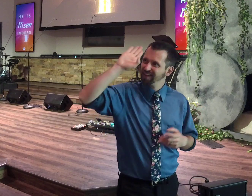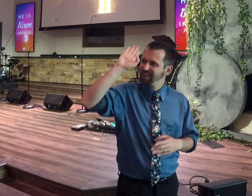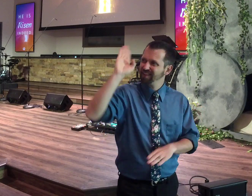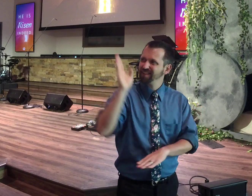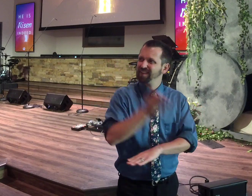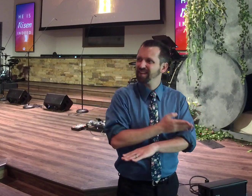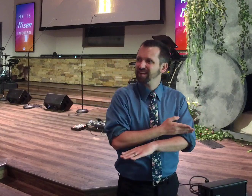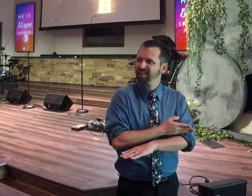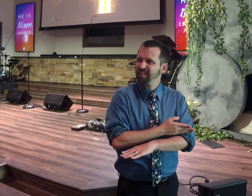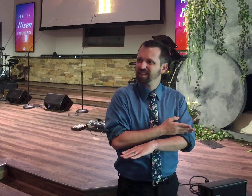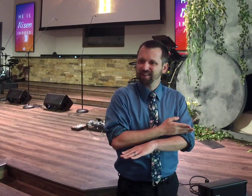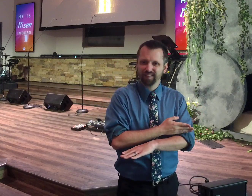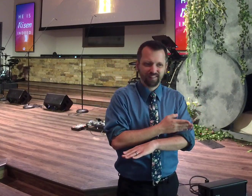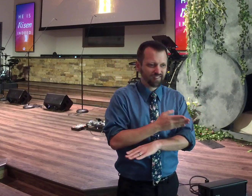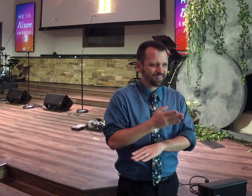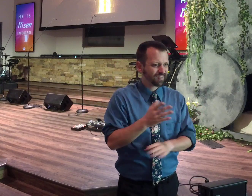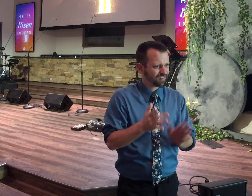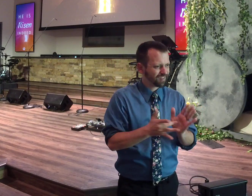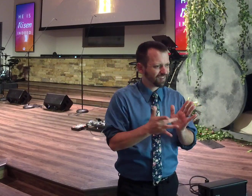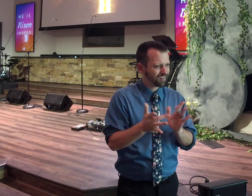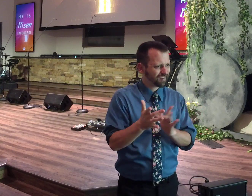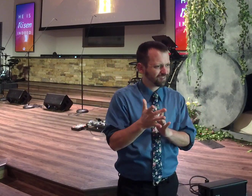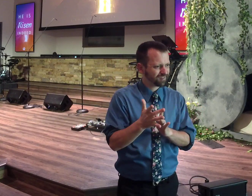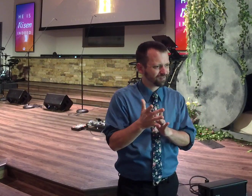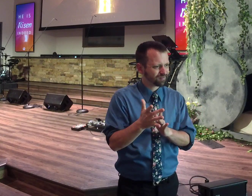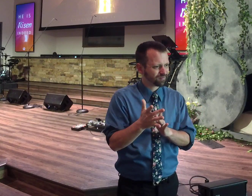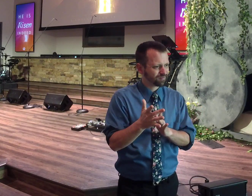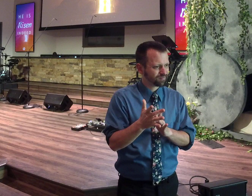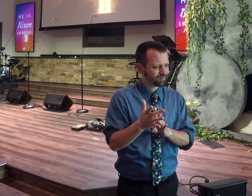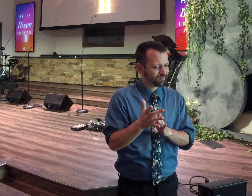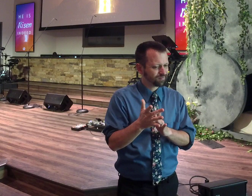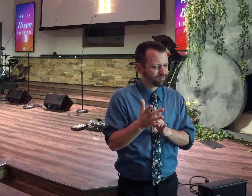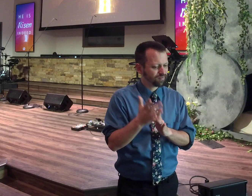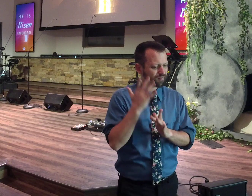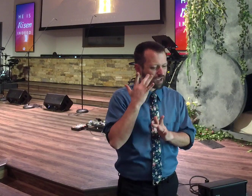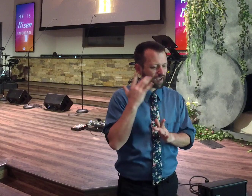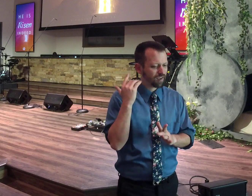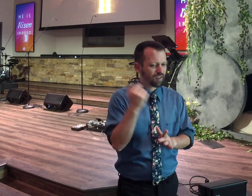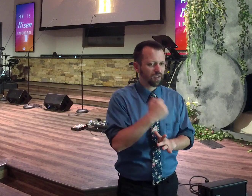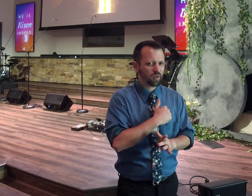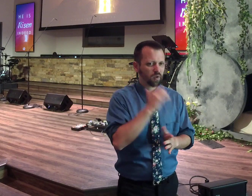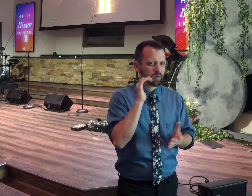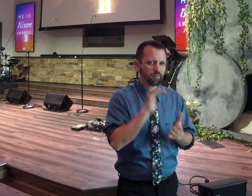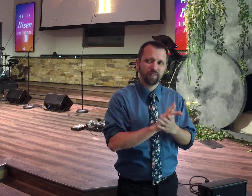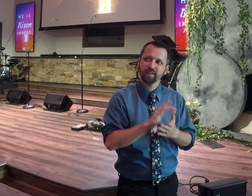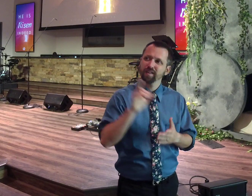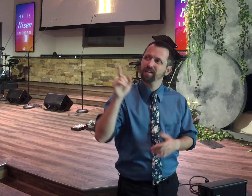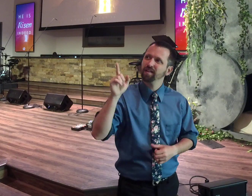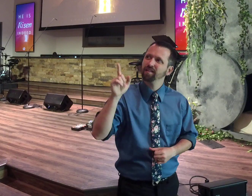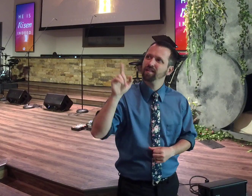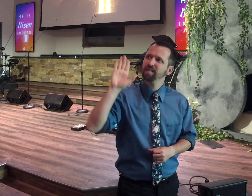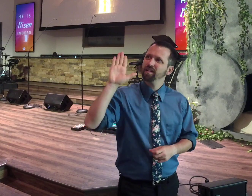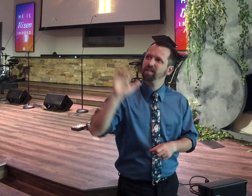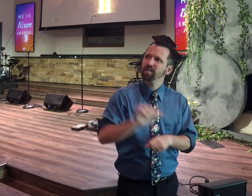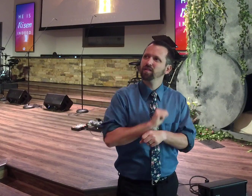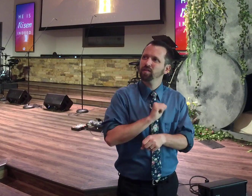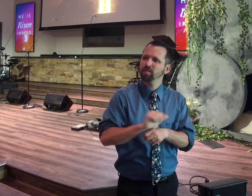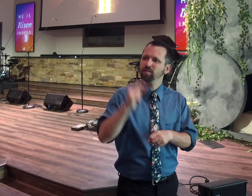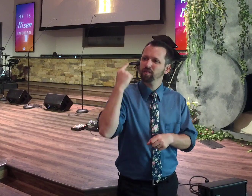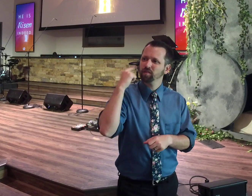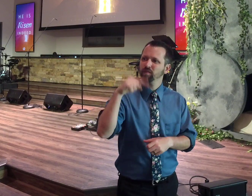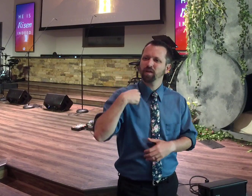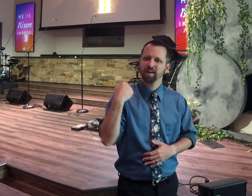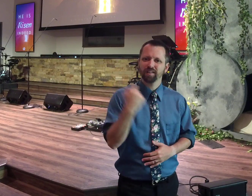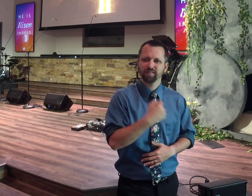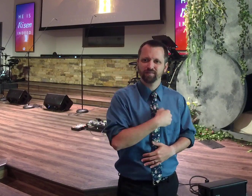Speaking of Jesus, because of our belief in him and what he has done for us.